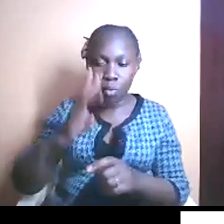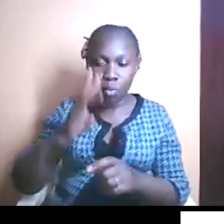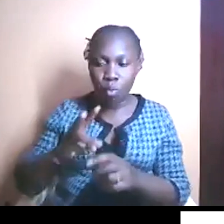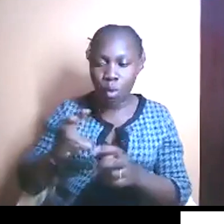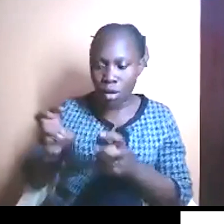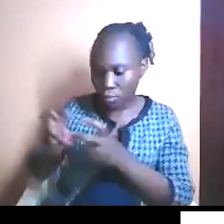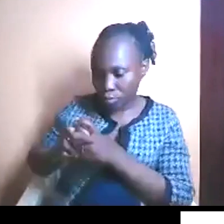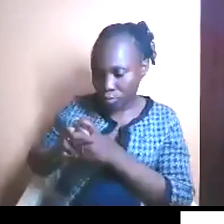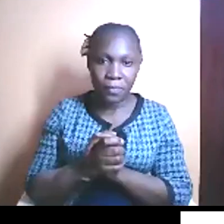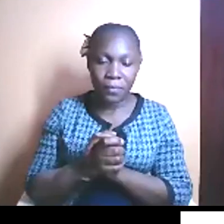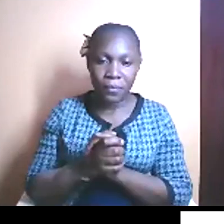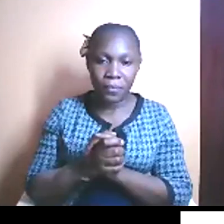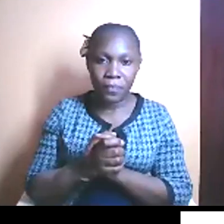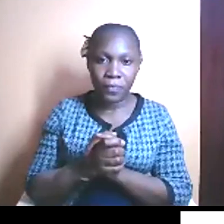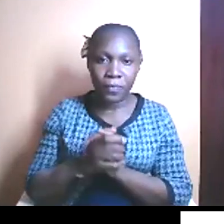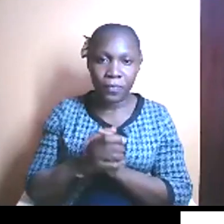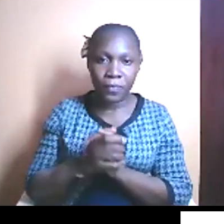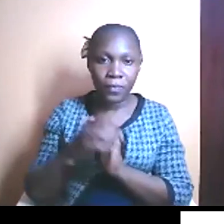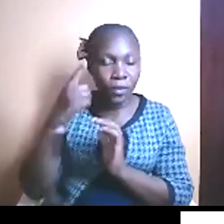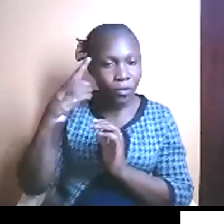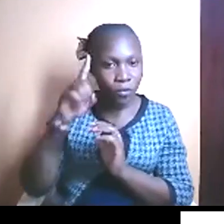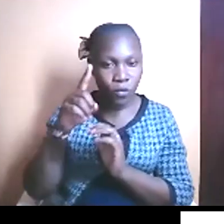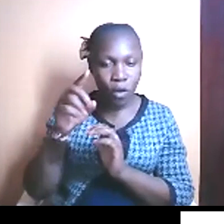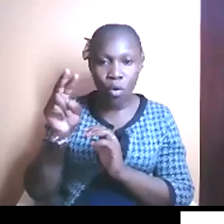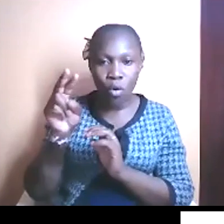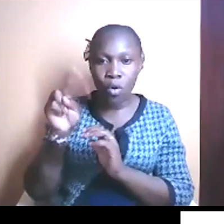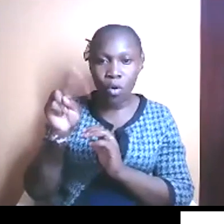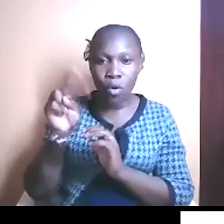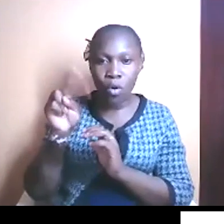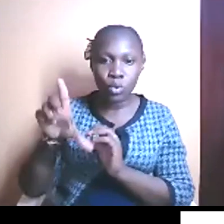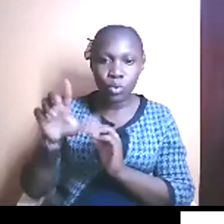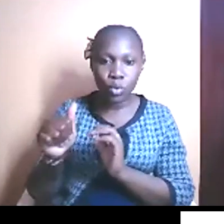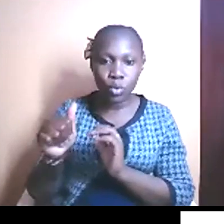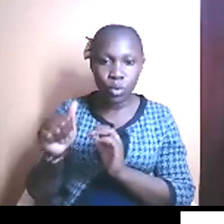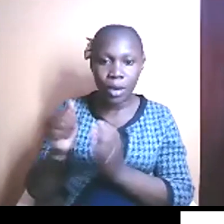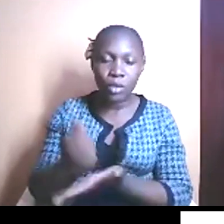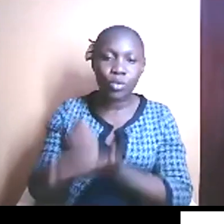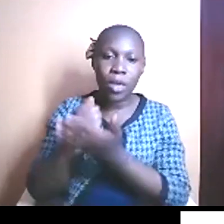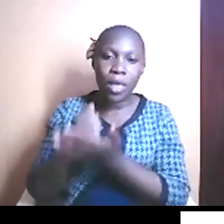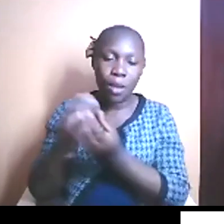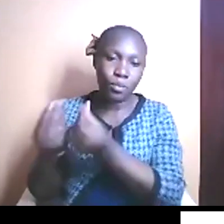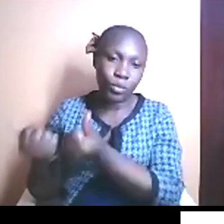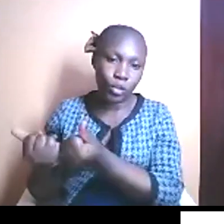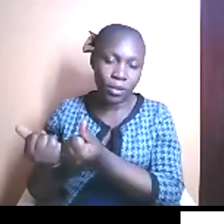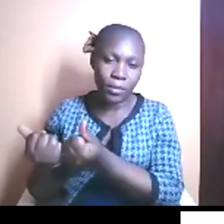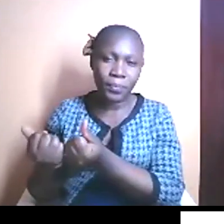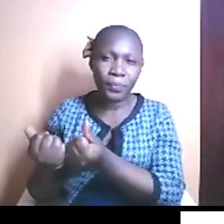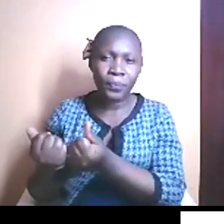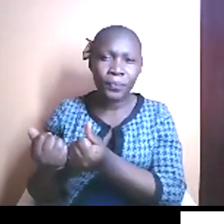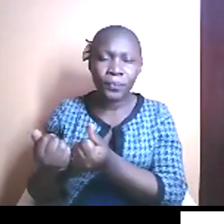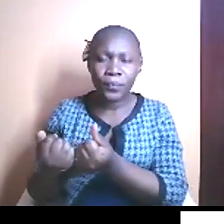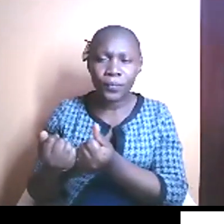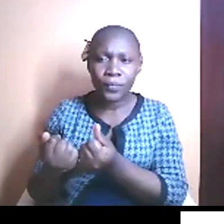you navigate your current situation. So there was another question I wanted to ask. There's a question from people who are